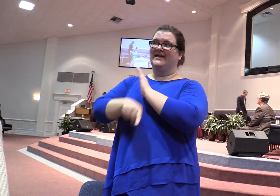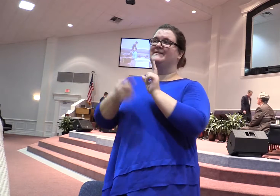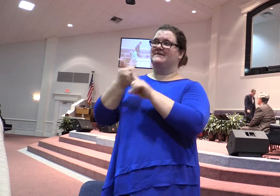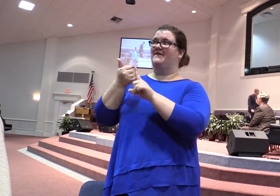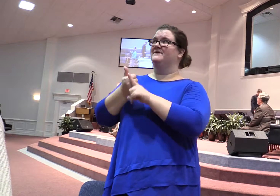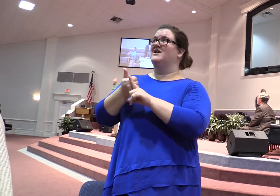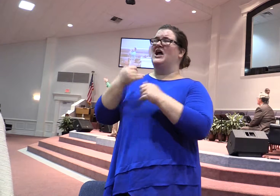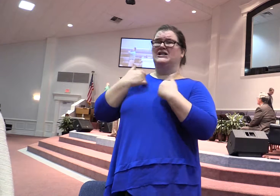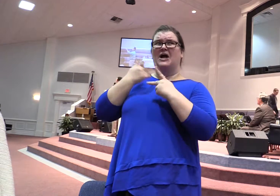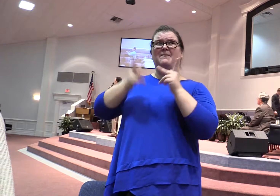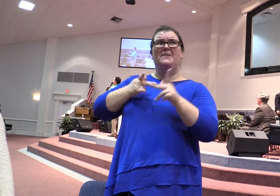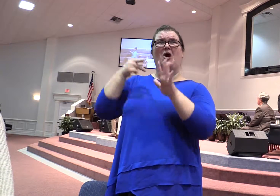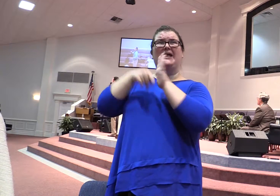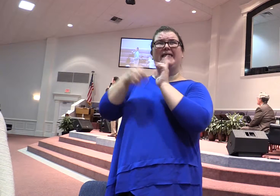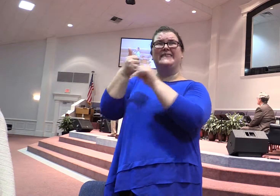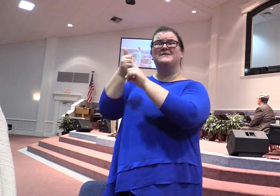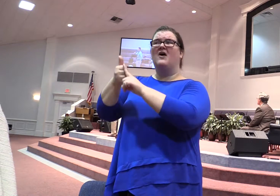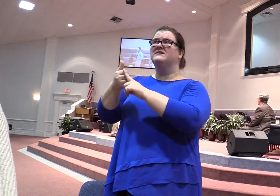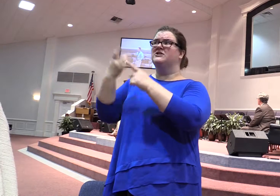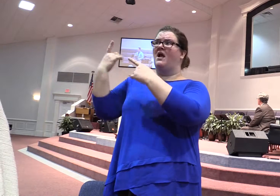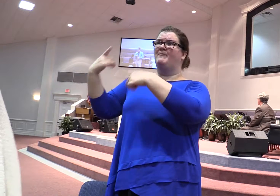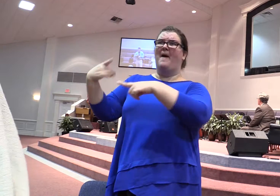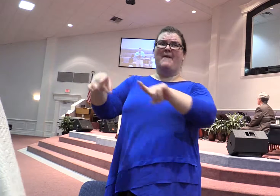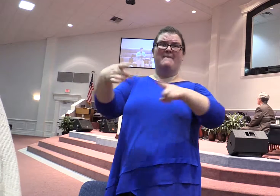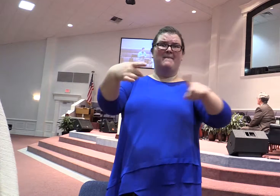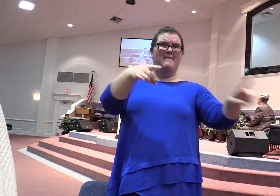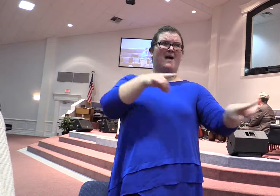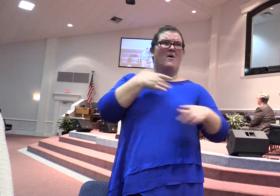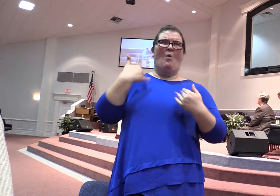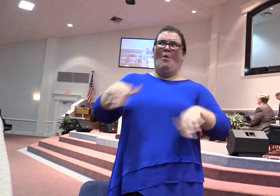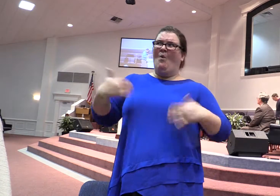people are committing suicide all over the place.